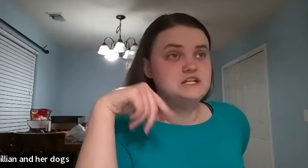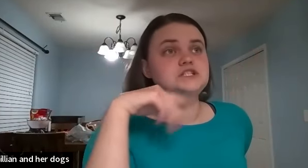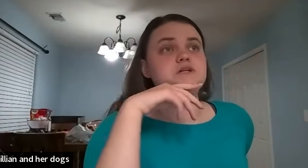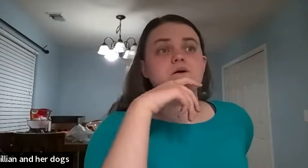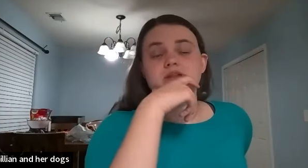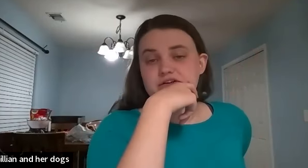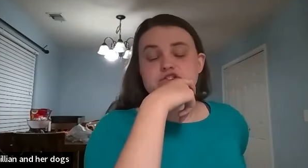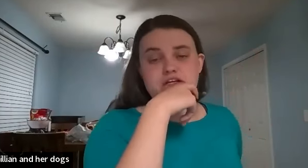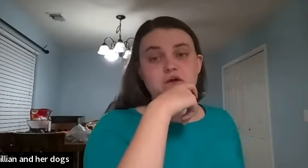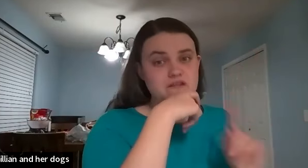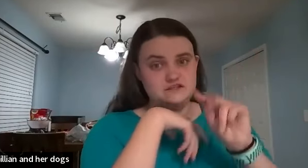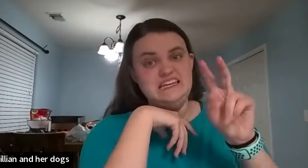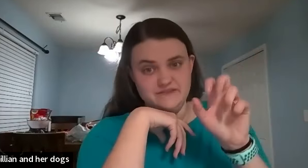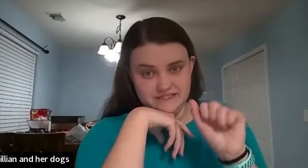tennis shoe or a plain old shoe like no these are tevas